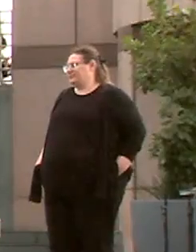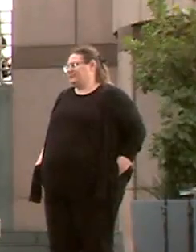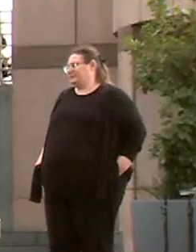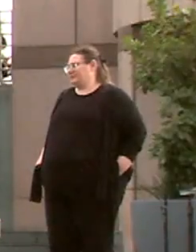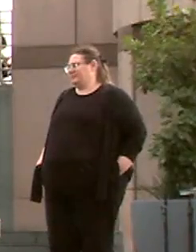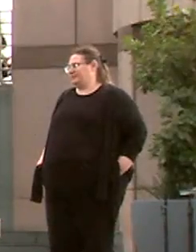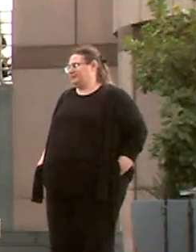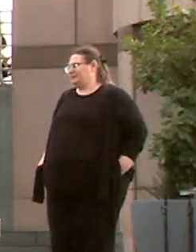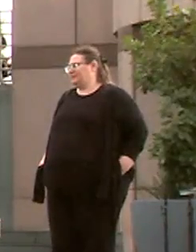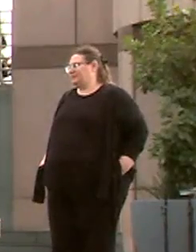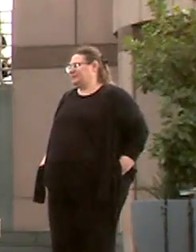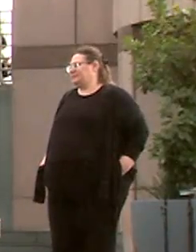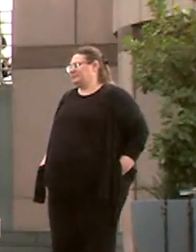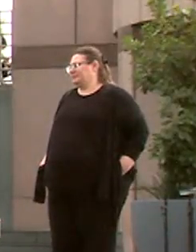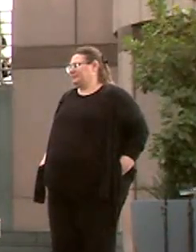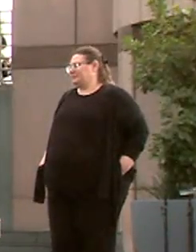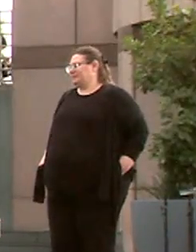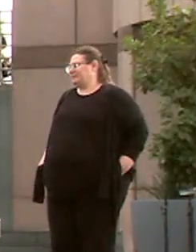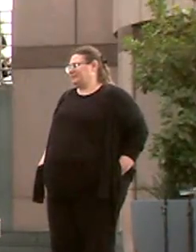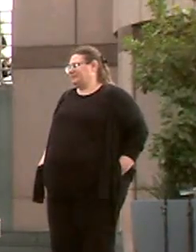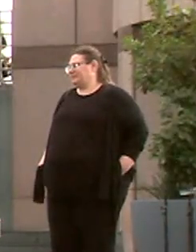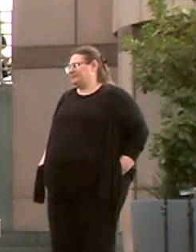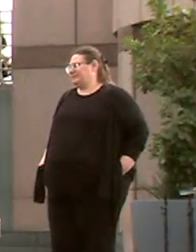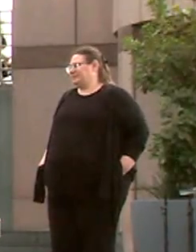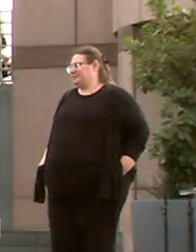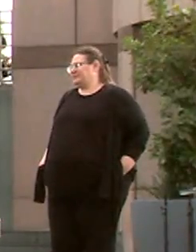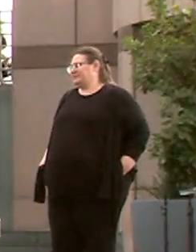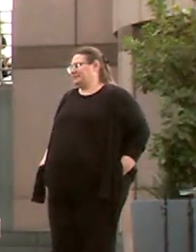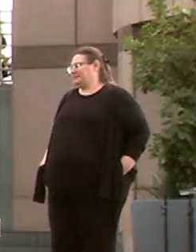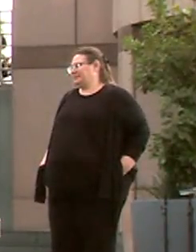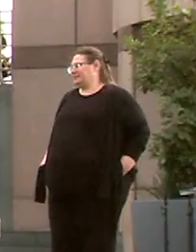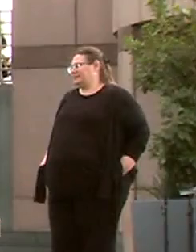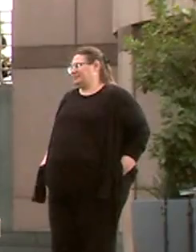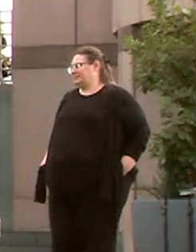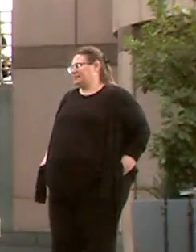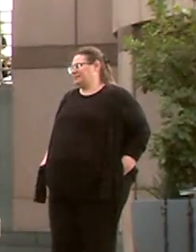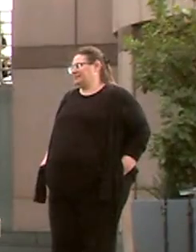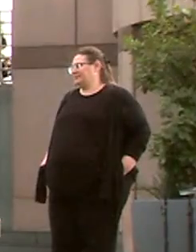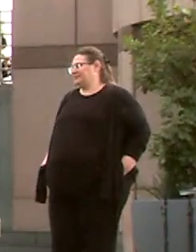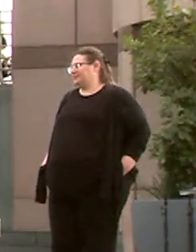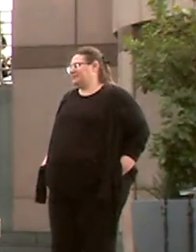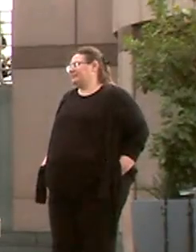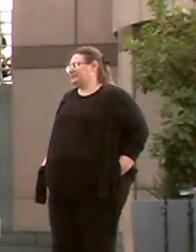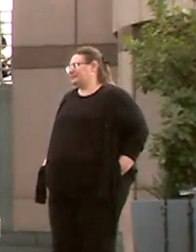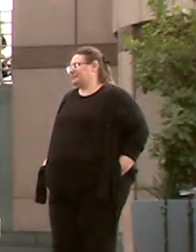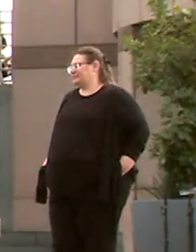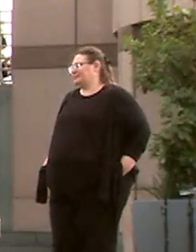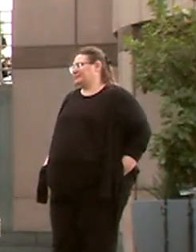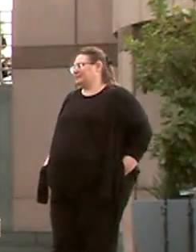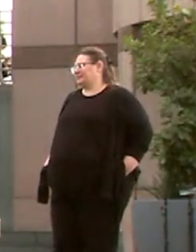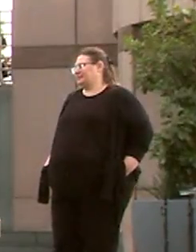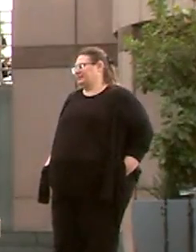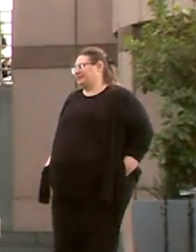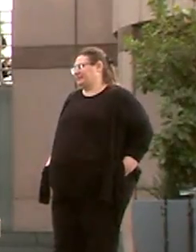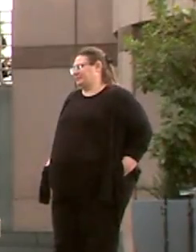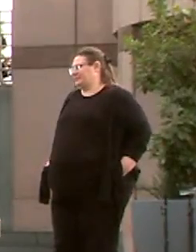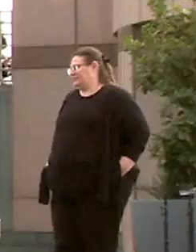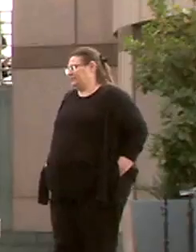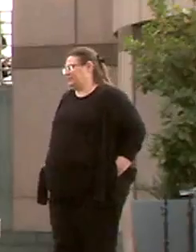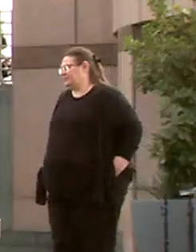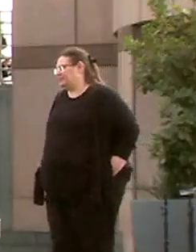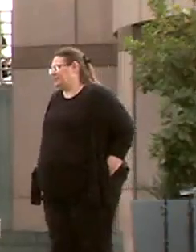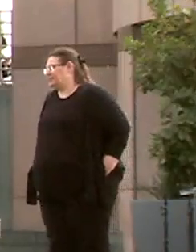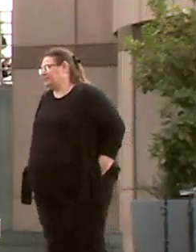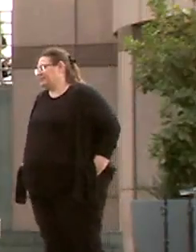I'm writing this character as a he. Now, I will cast a female in that role, but I won't